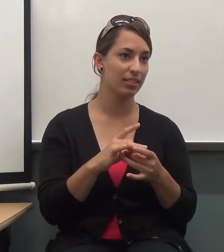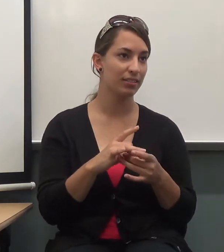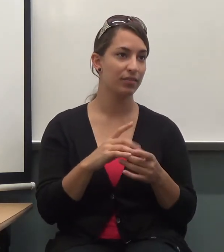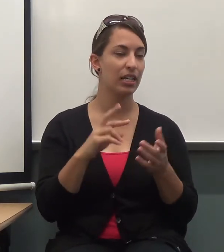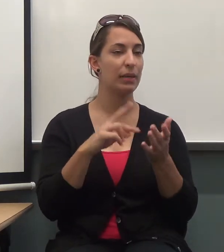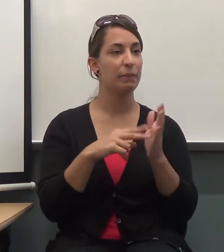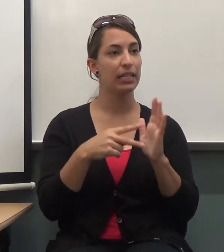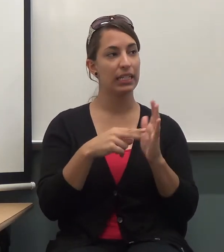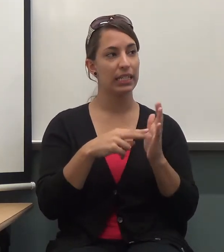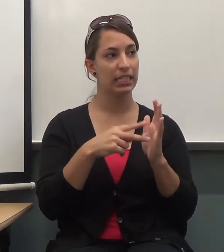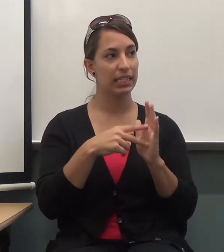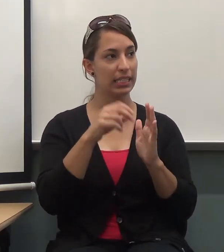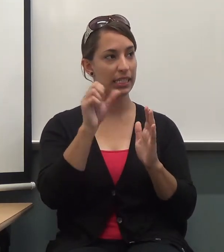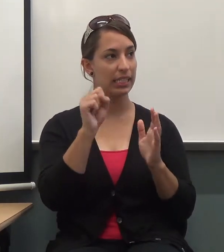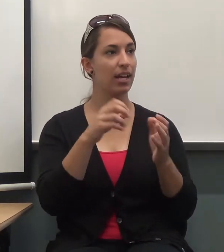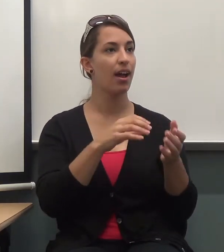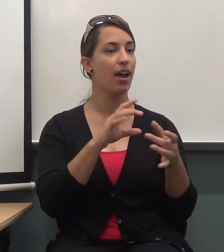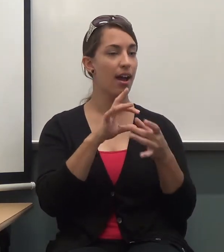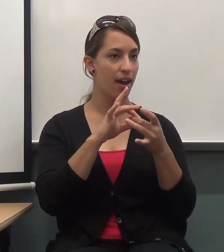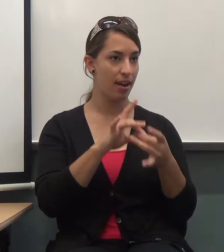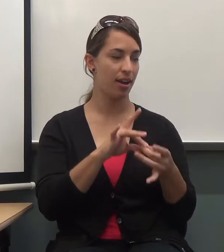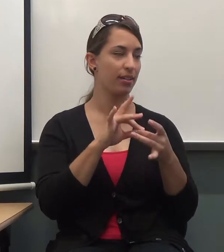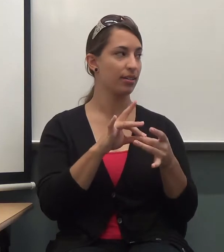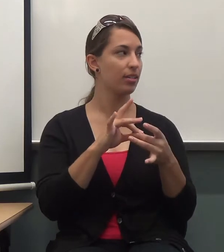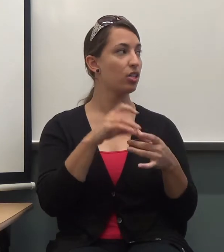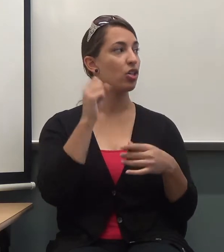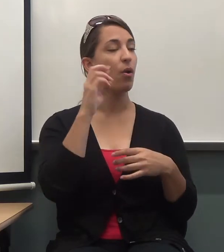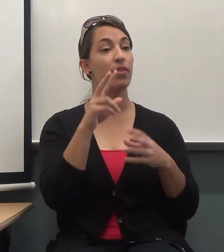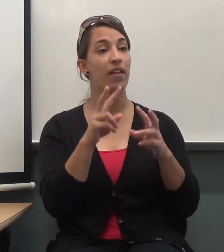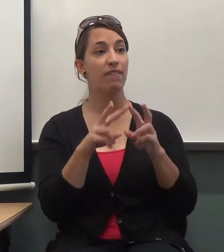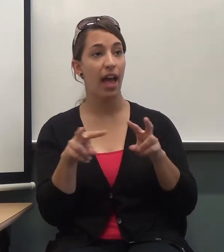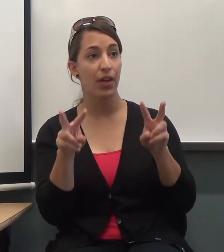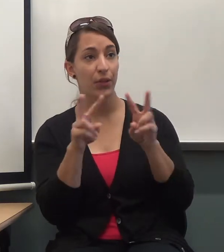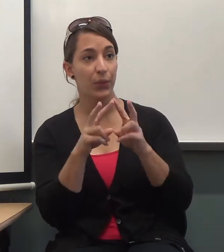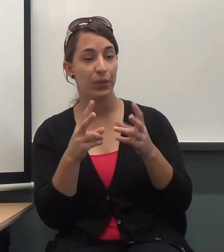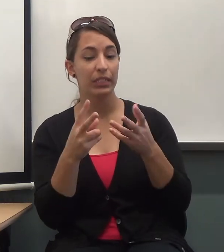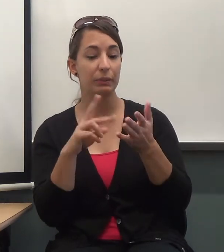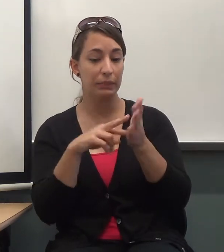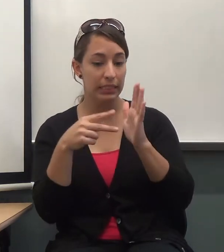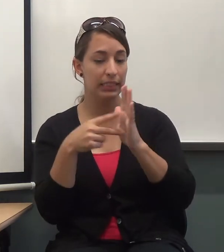Meanings connect, okay? So the value, the meanings connect.